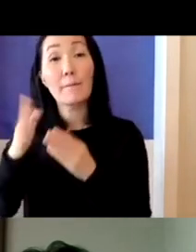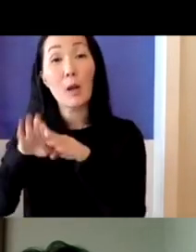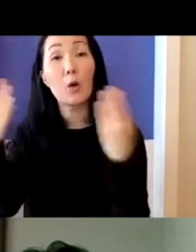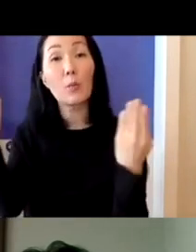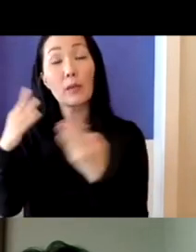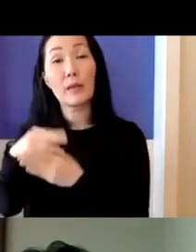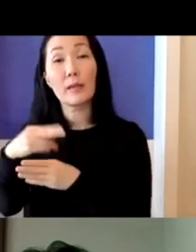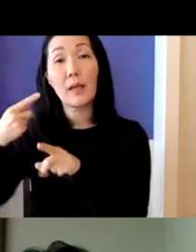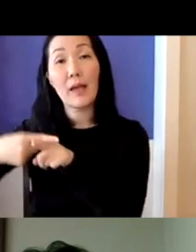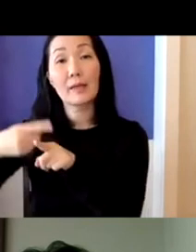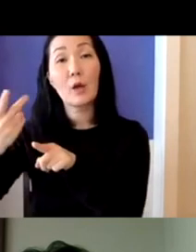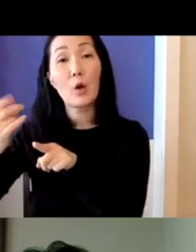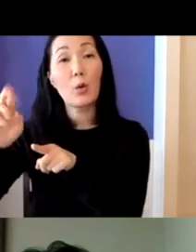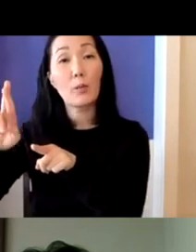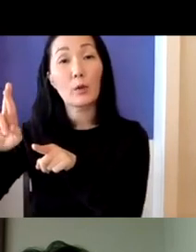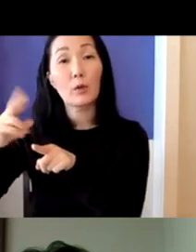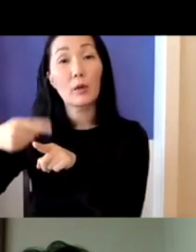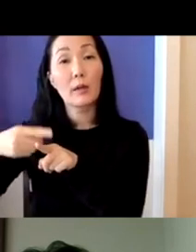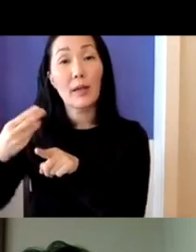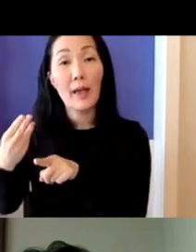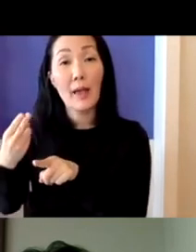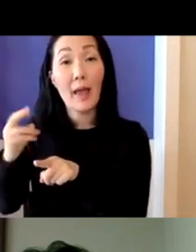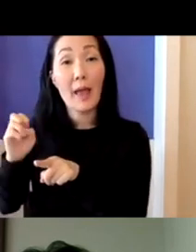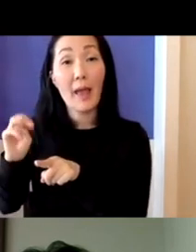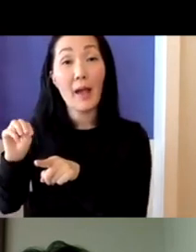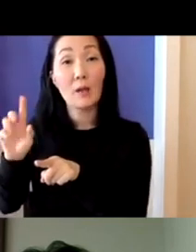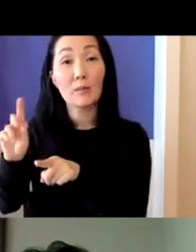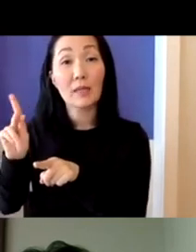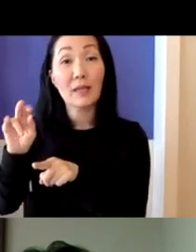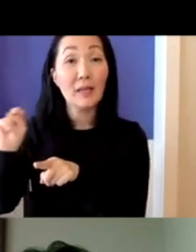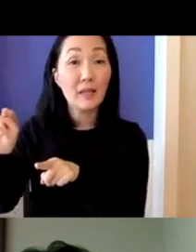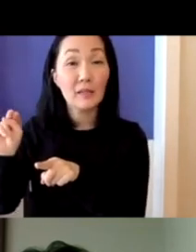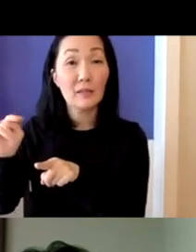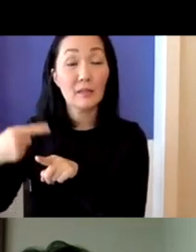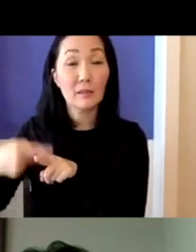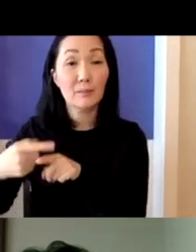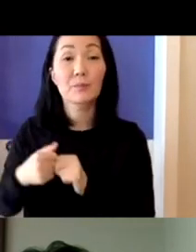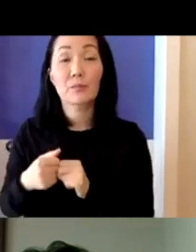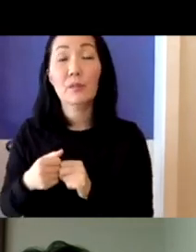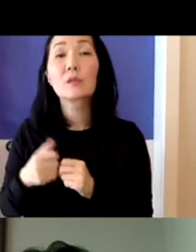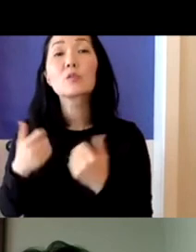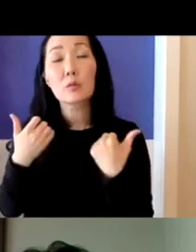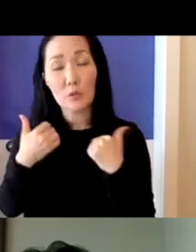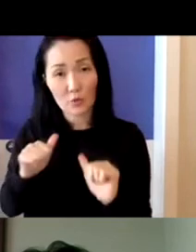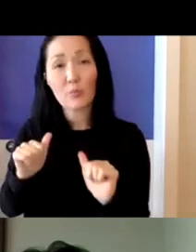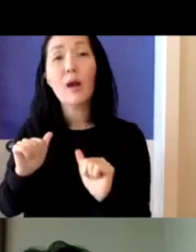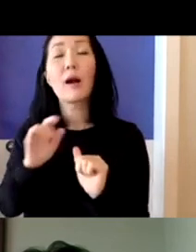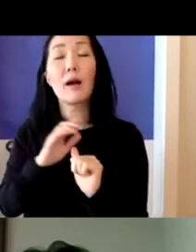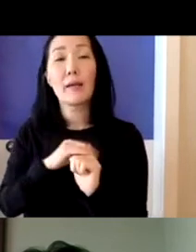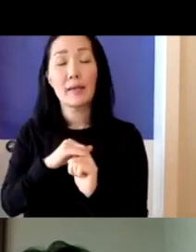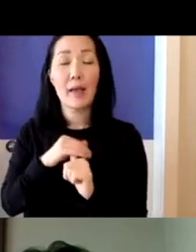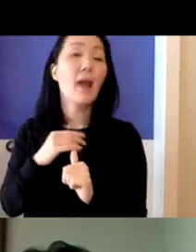and other initiatives, right, to start to address those social issues that have been with us for a very long